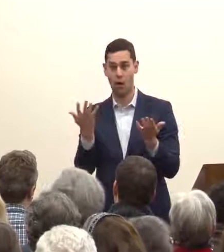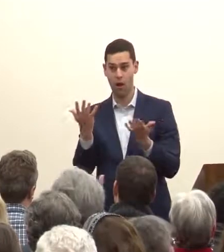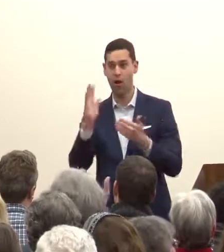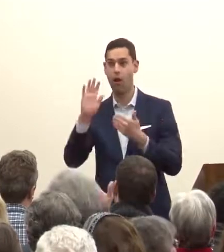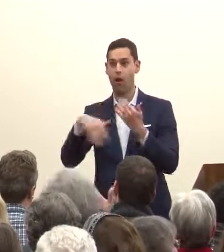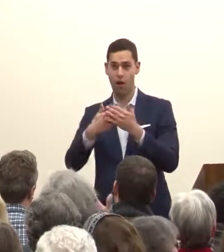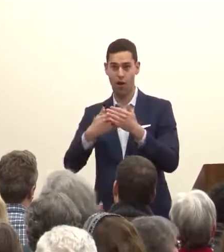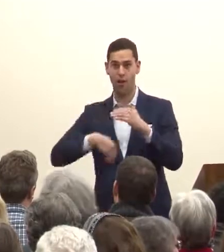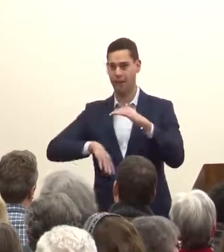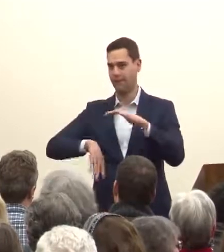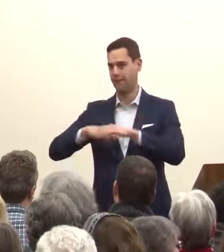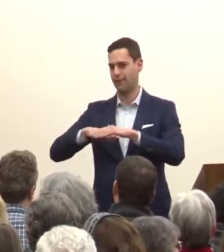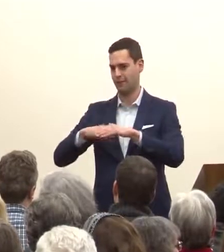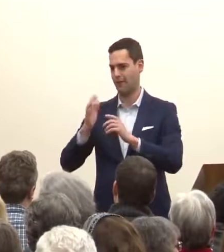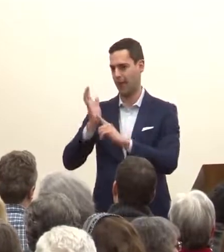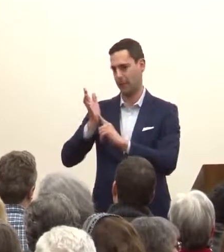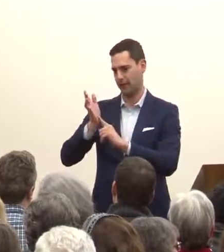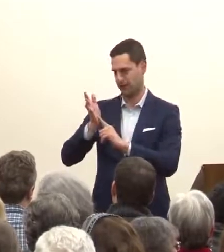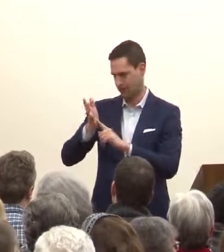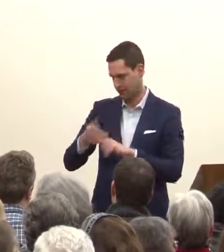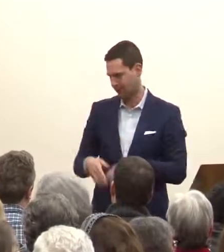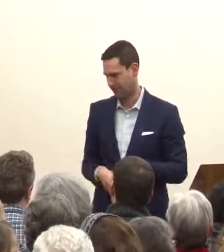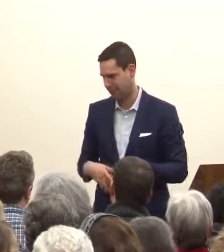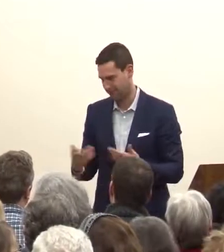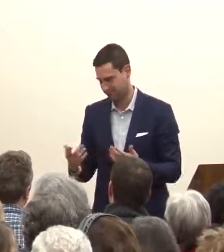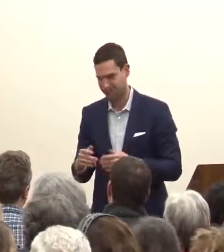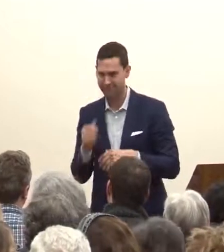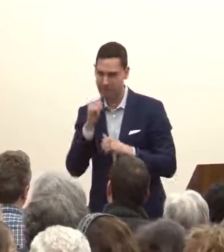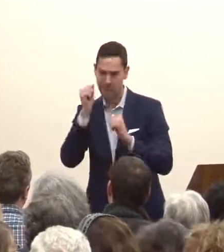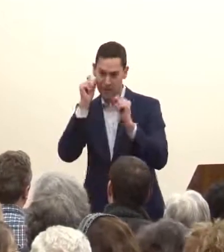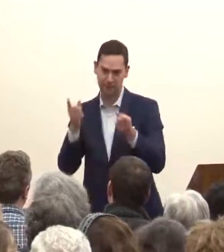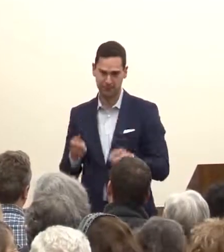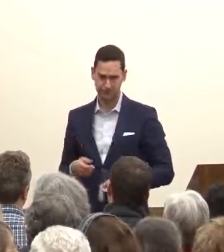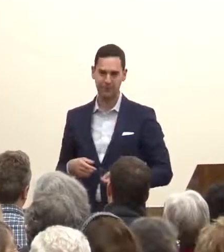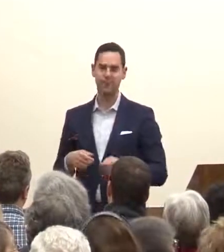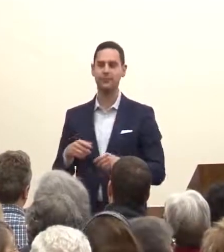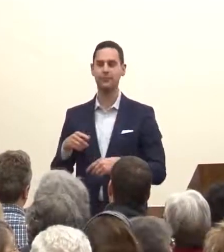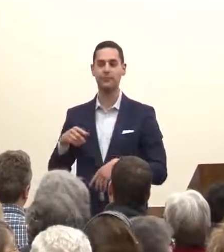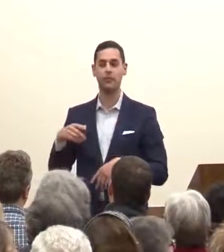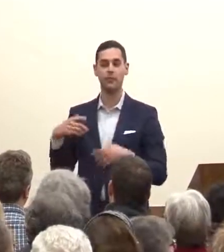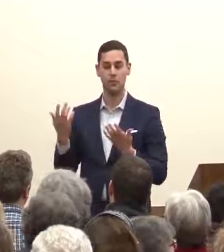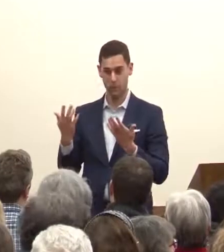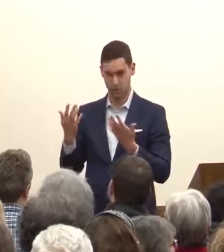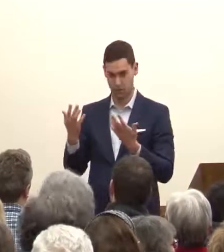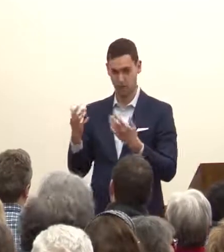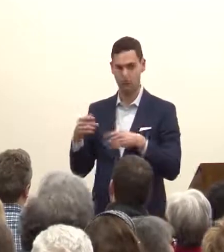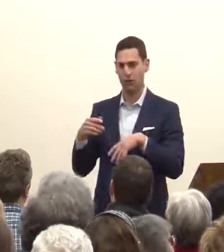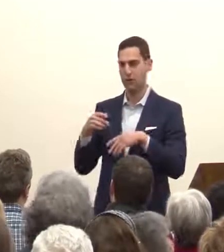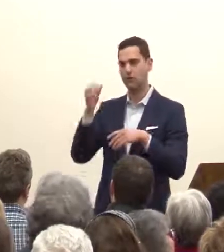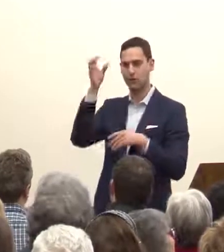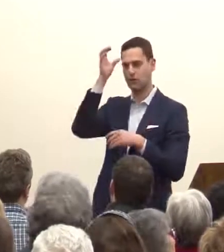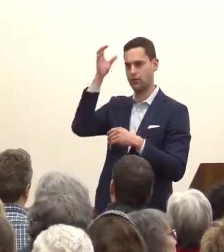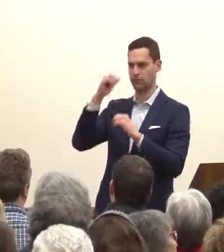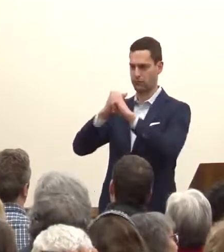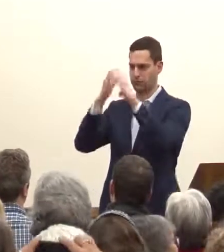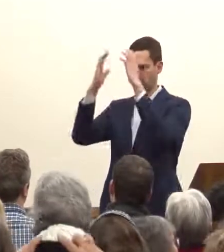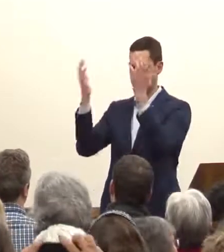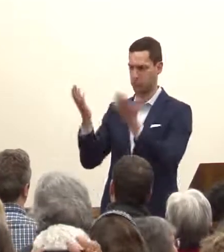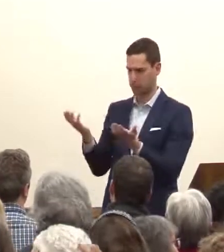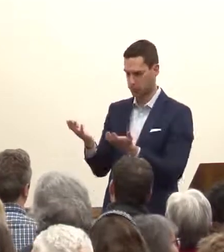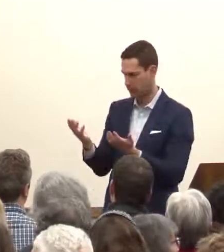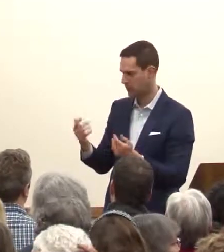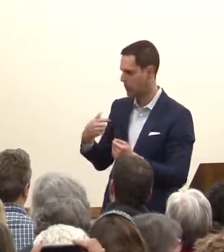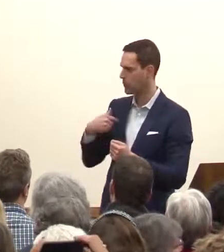have the duration of 5 minutes. And the idea is, of course, that as linguists, we all